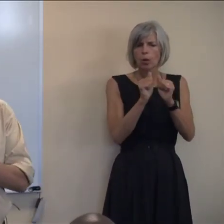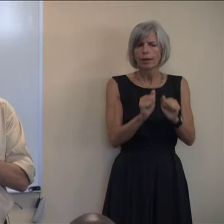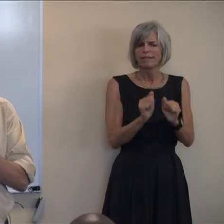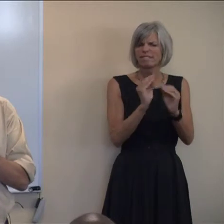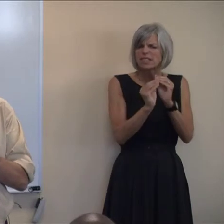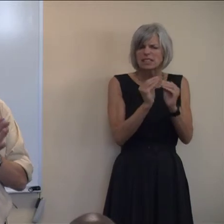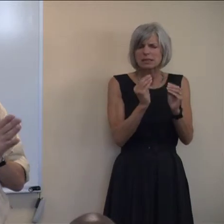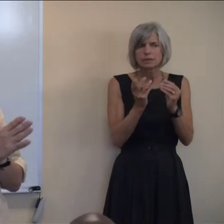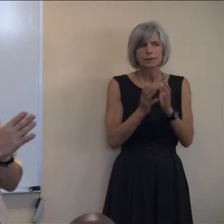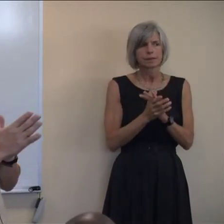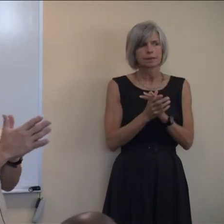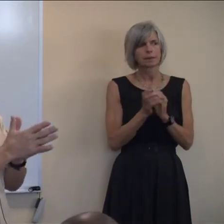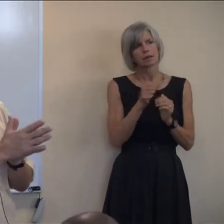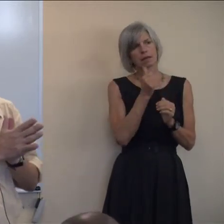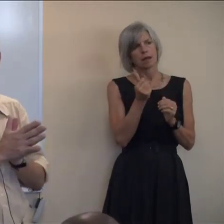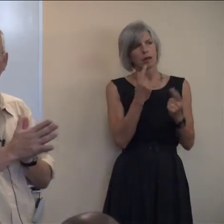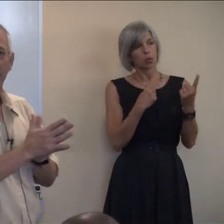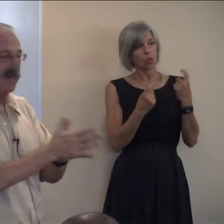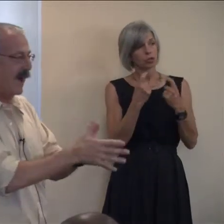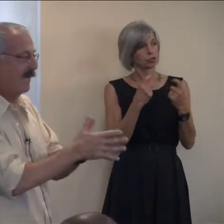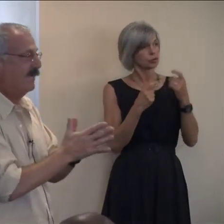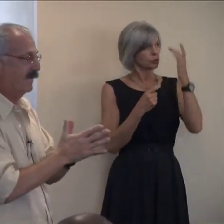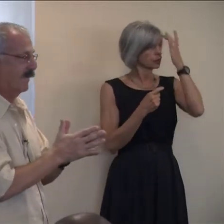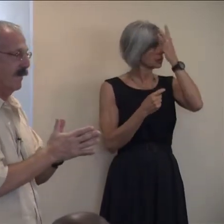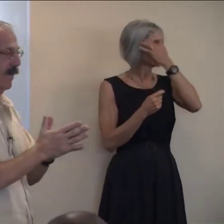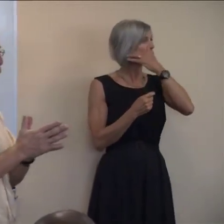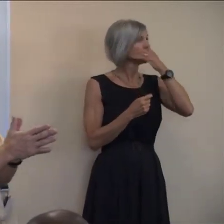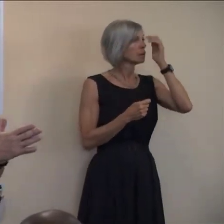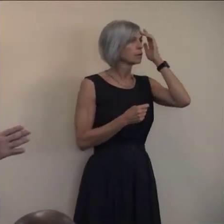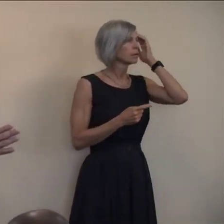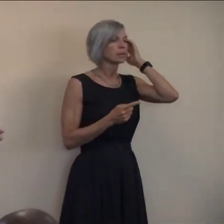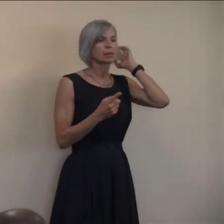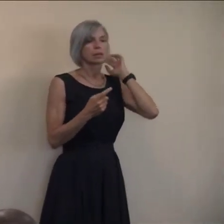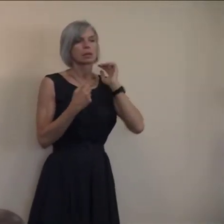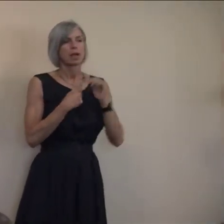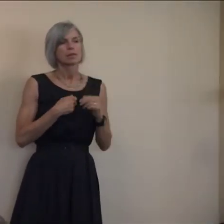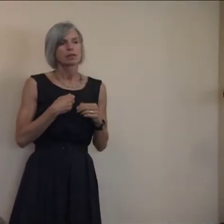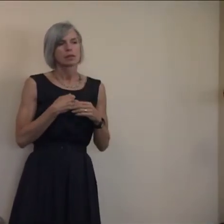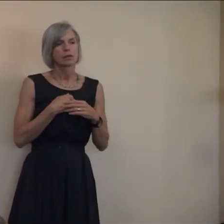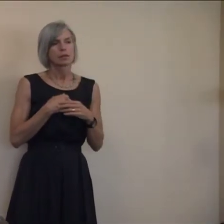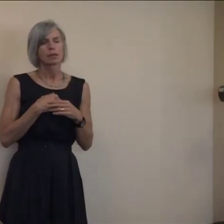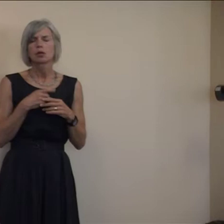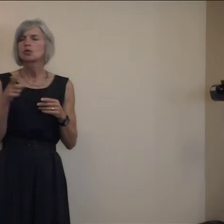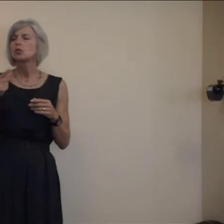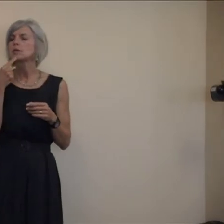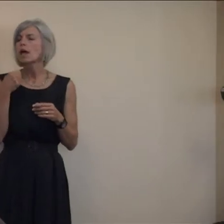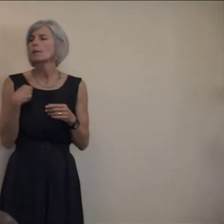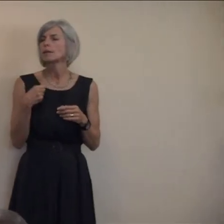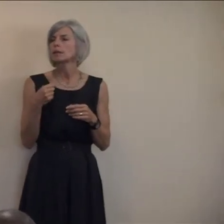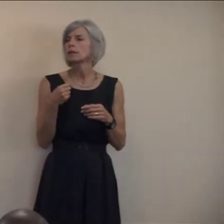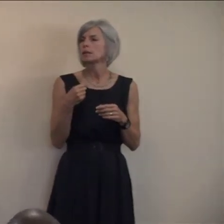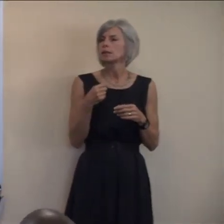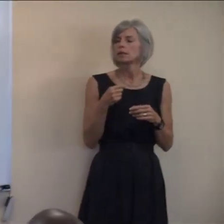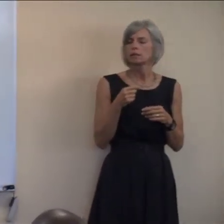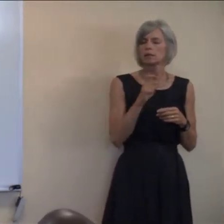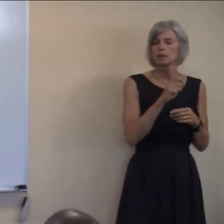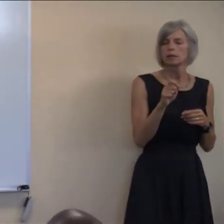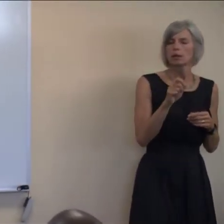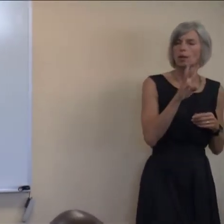Okay, other questions, comments? Yeah. I'm sorry to make you repeat yourself. Can I get to that website again? Insight,